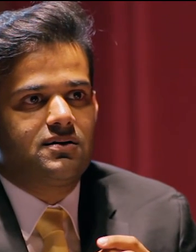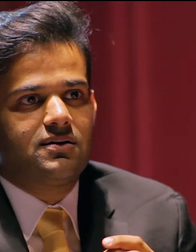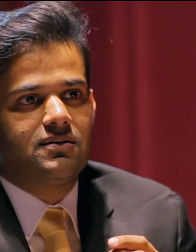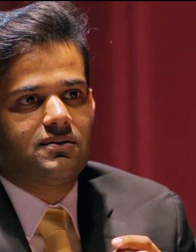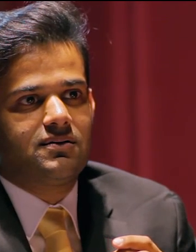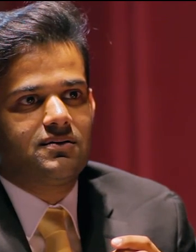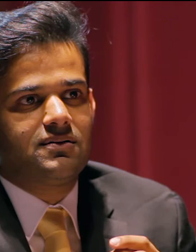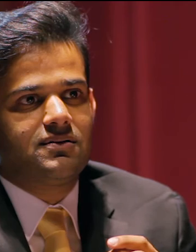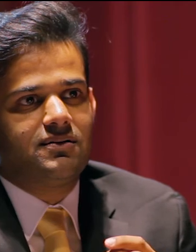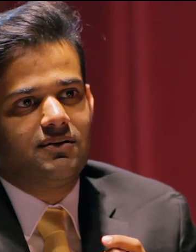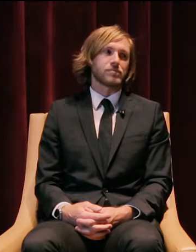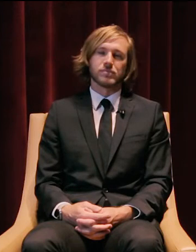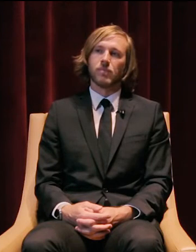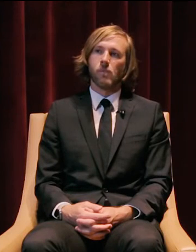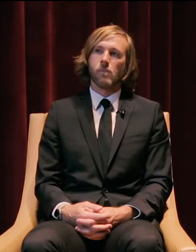mistakes, maybe?